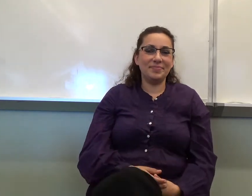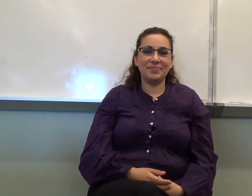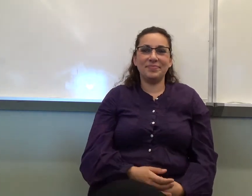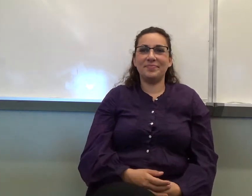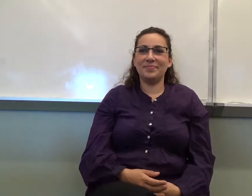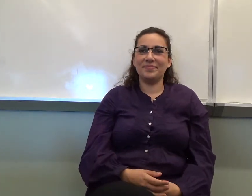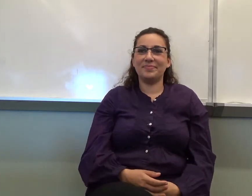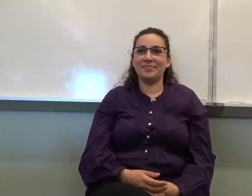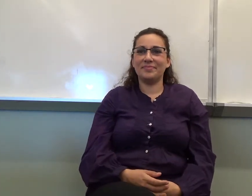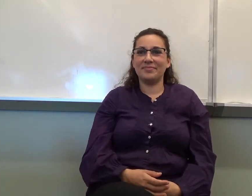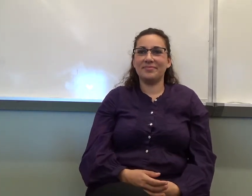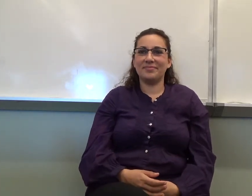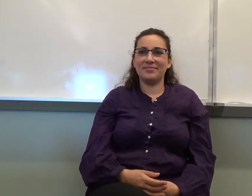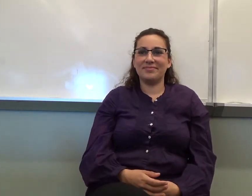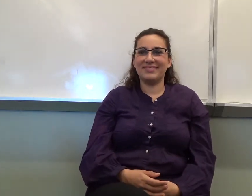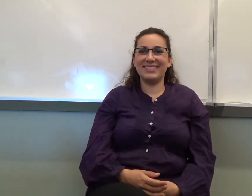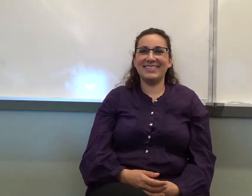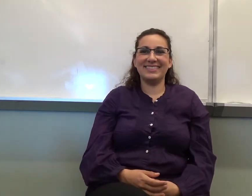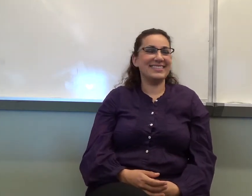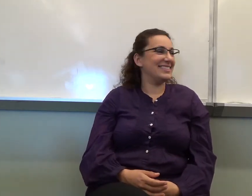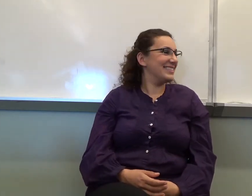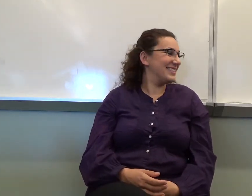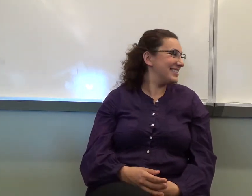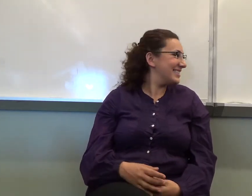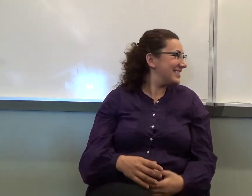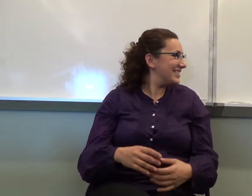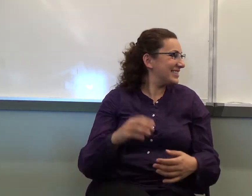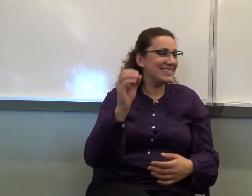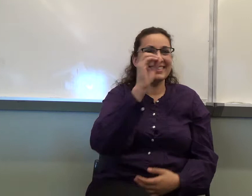And our percent equation is the amount